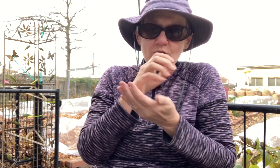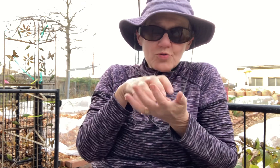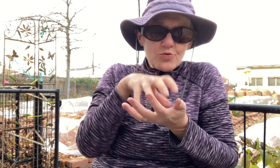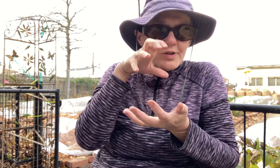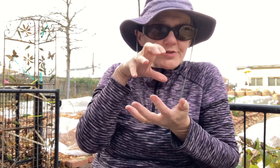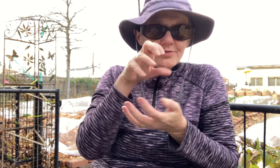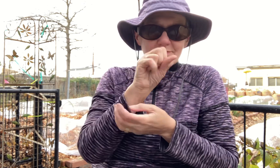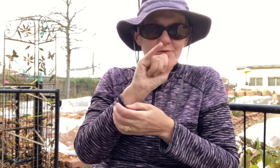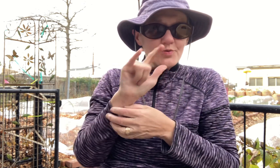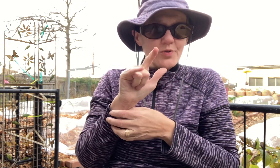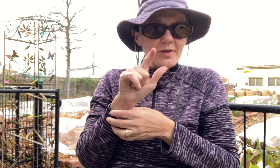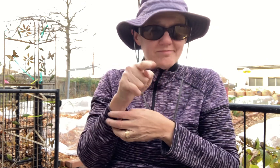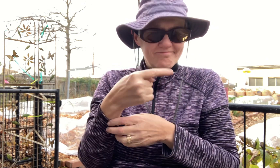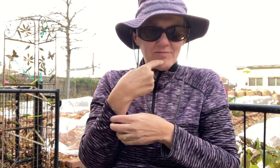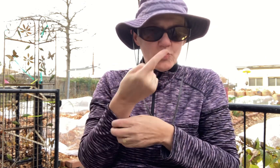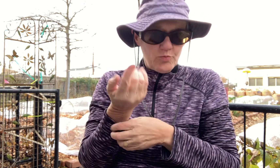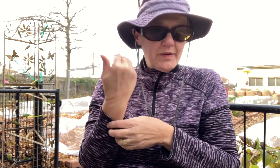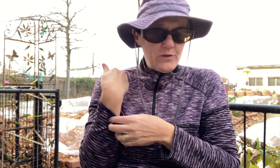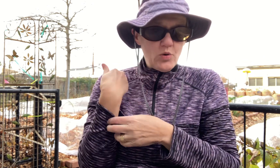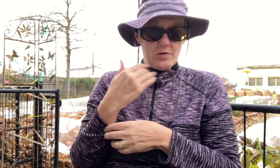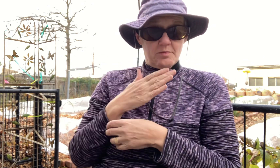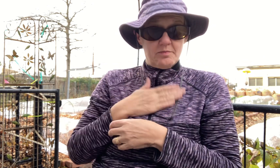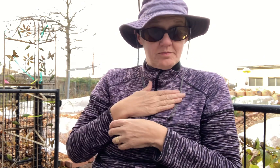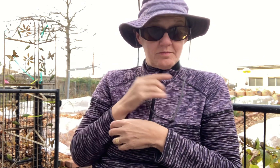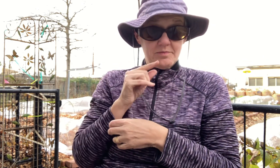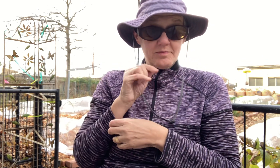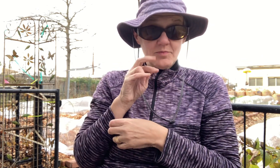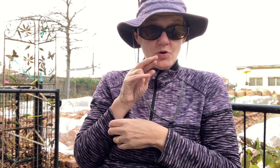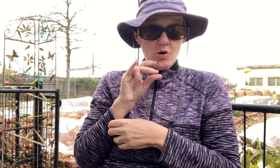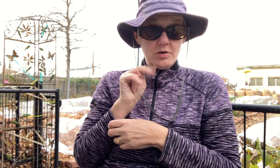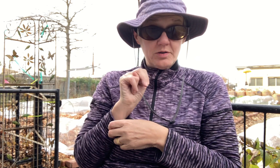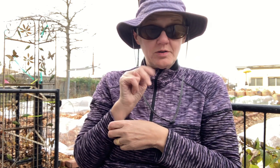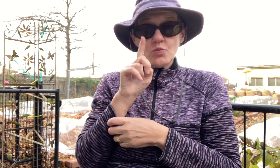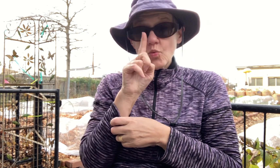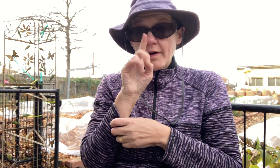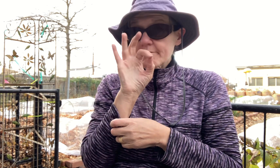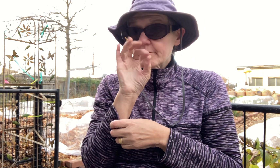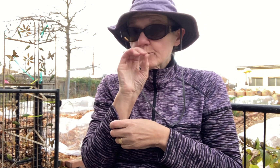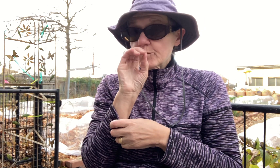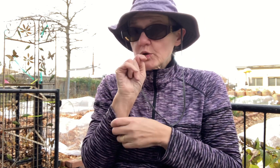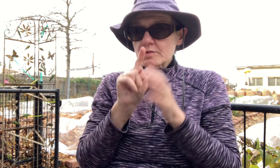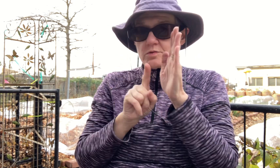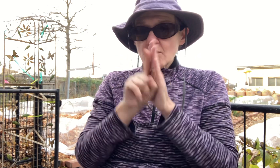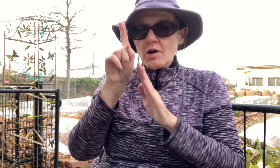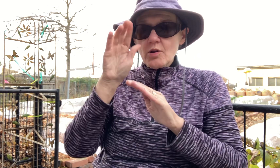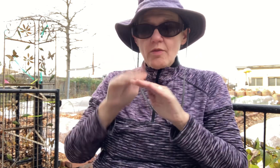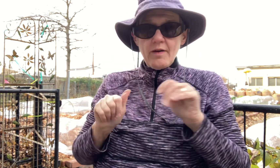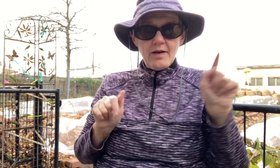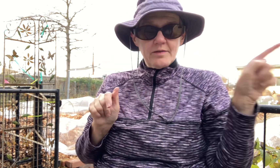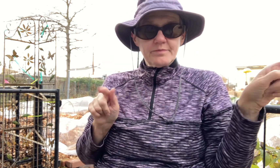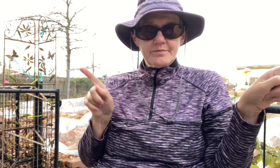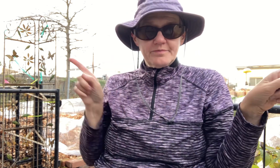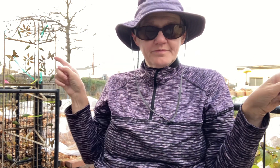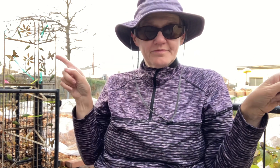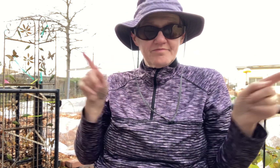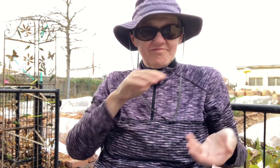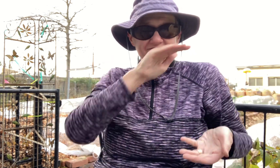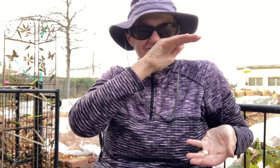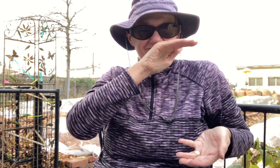down and making new rich soil. I've told you before, my garden is a